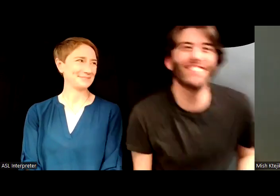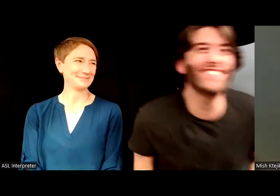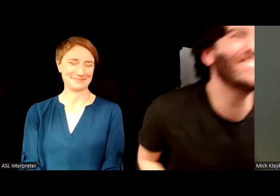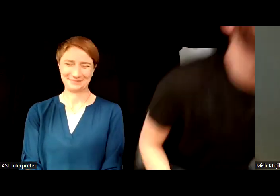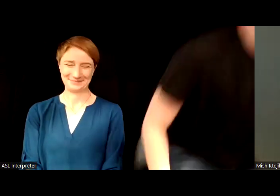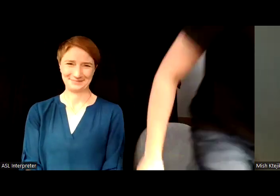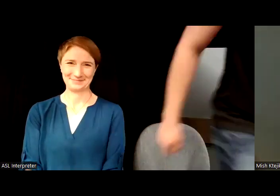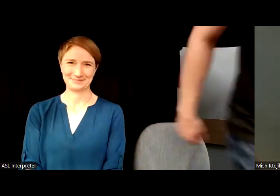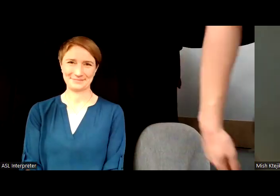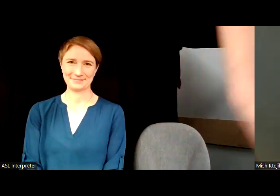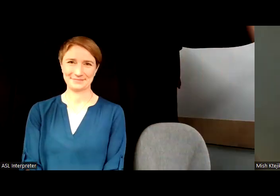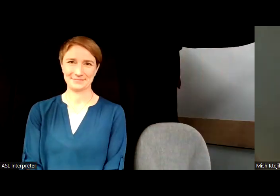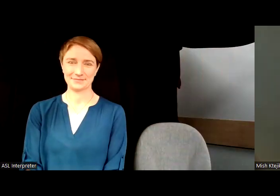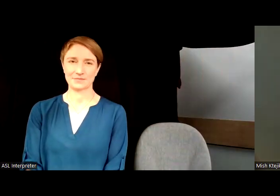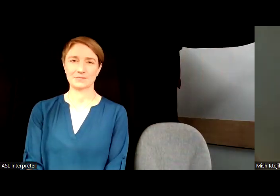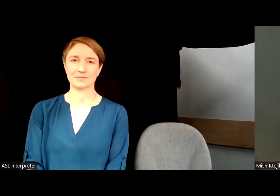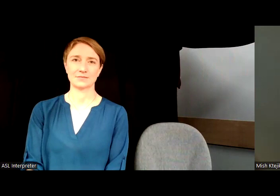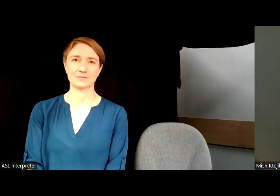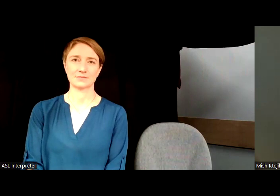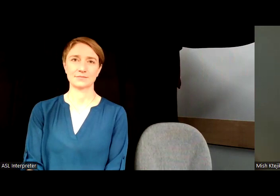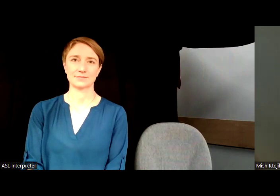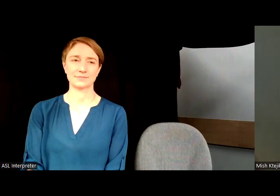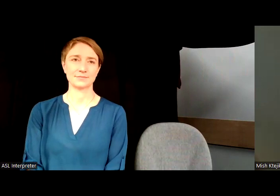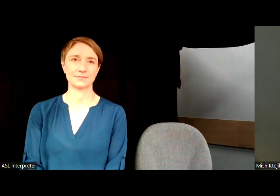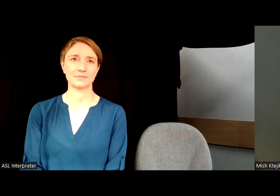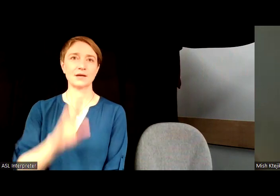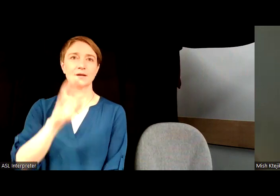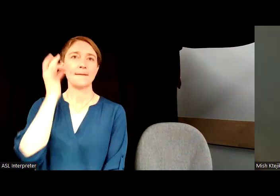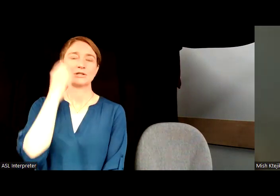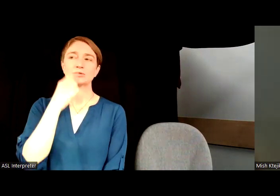Okay, Thank you. I'll go ahead and do that, Mish says.